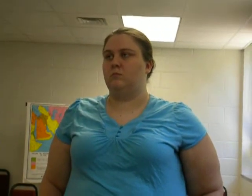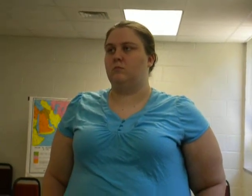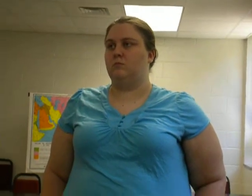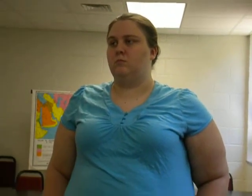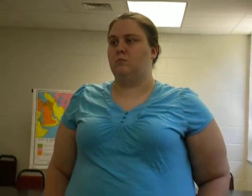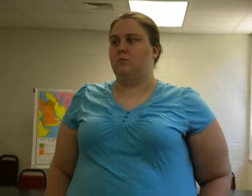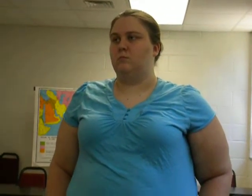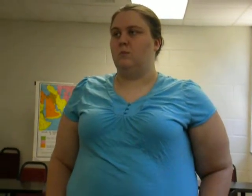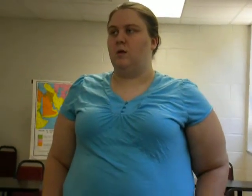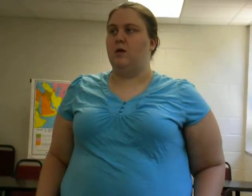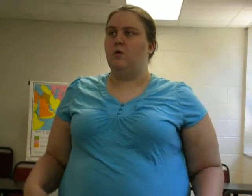with. And